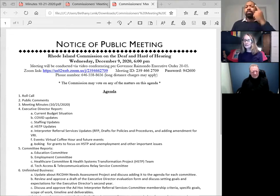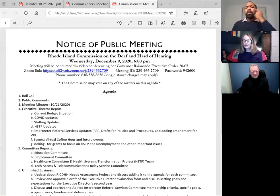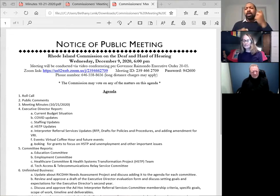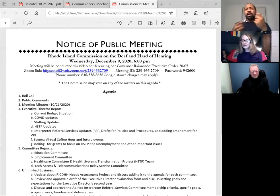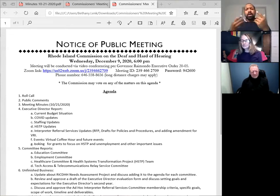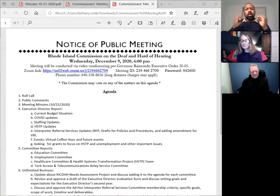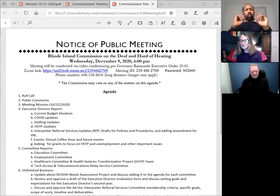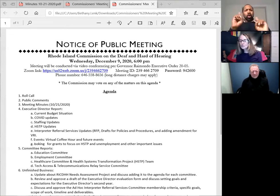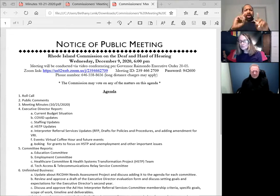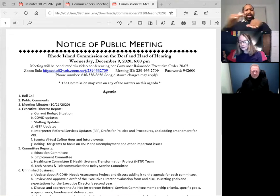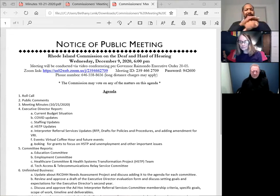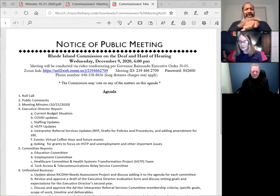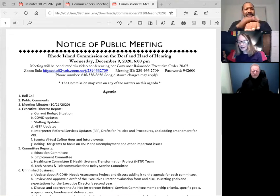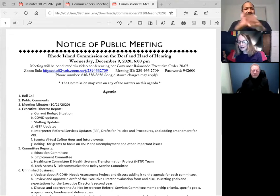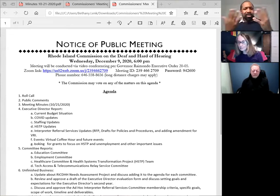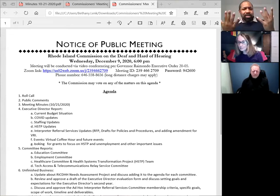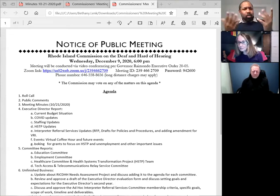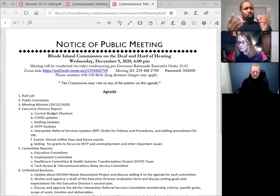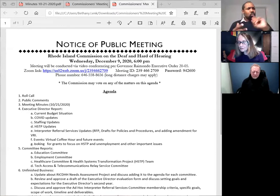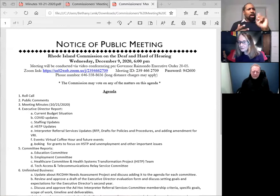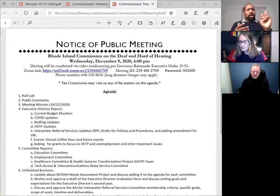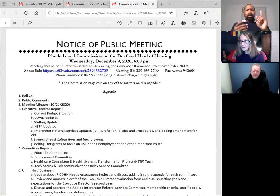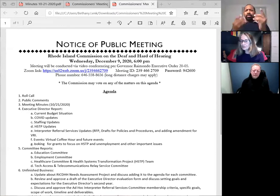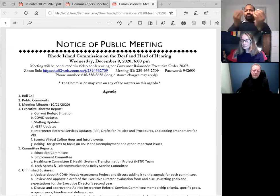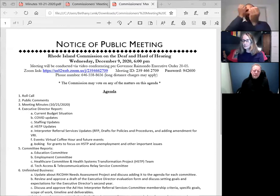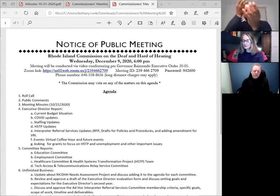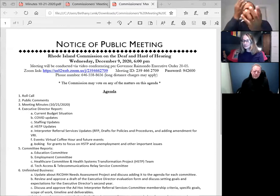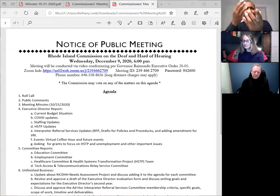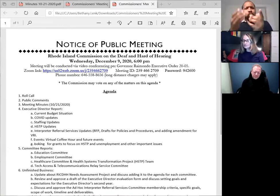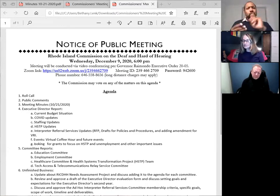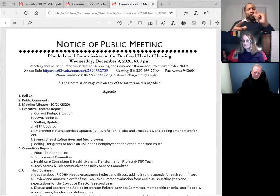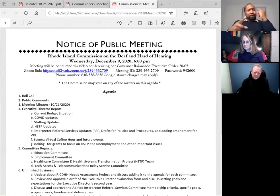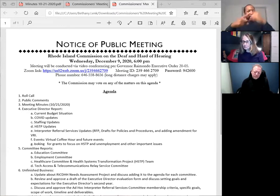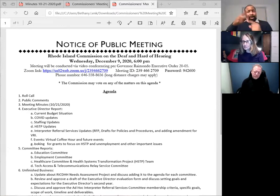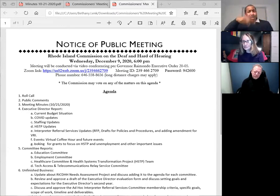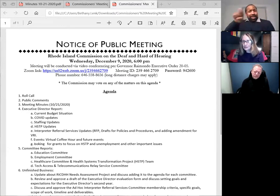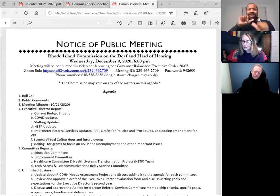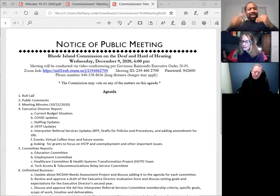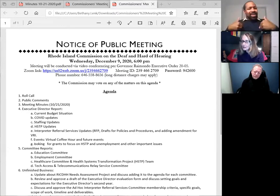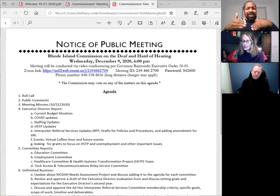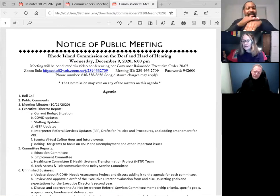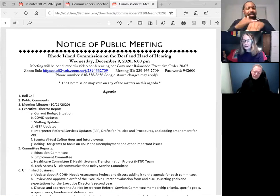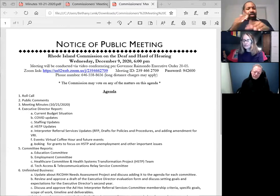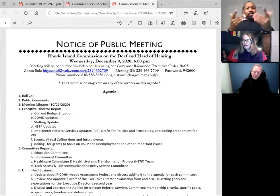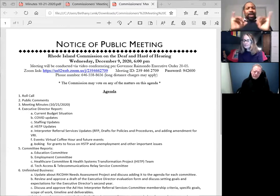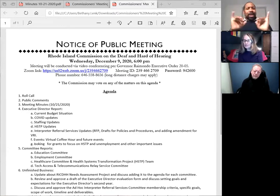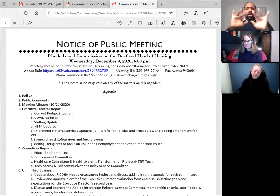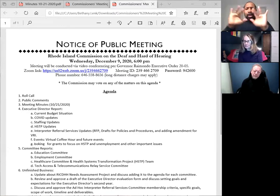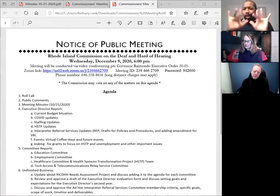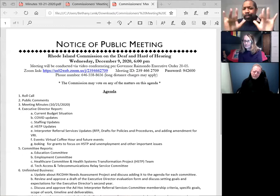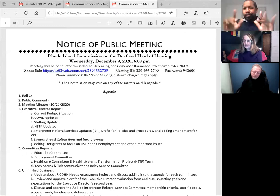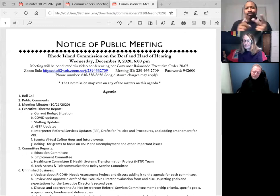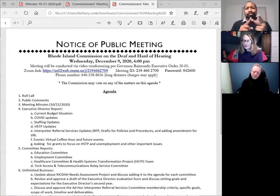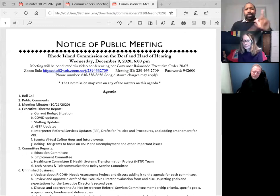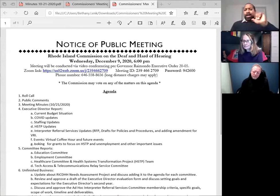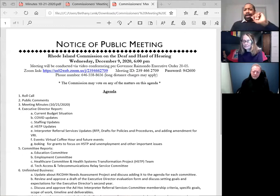only for people who are Black and people of color, who are natives and so forth. A lot of people